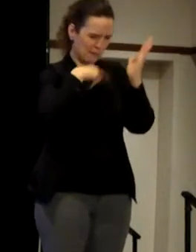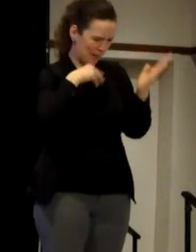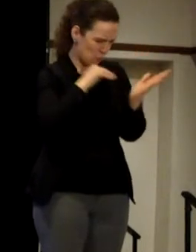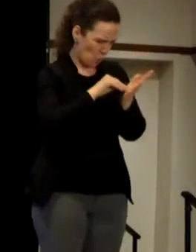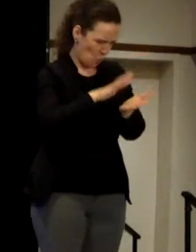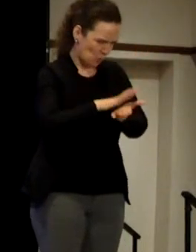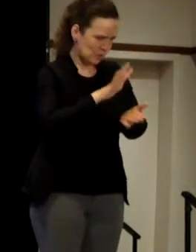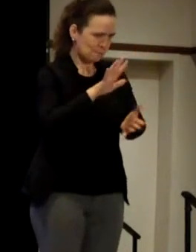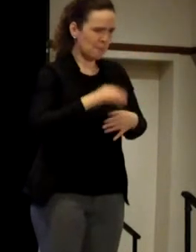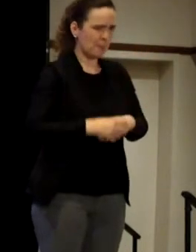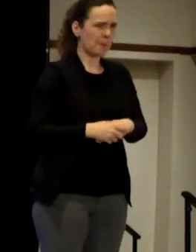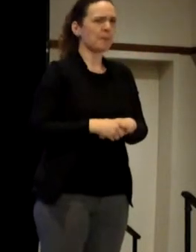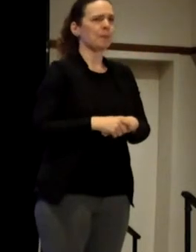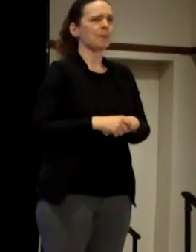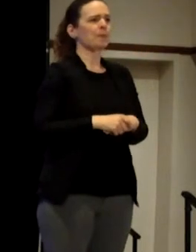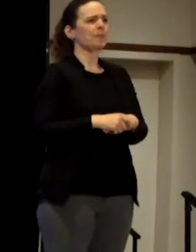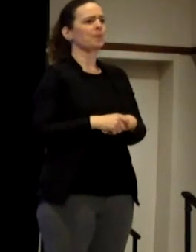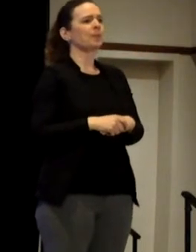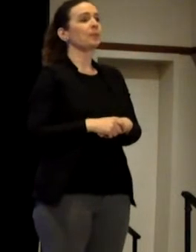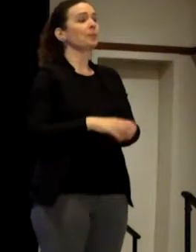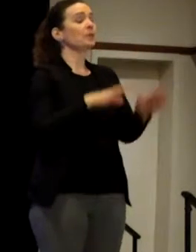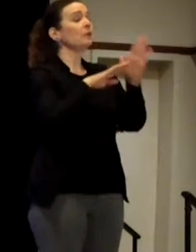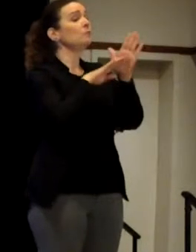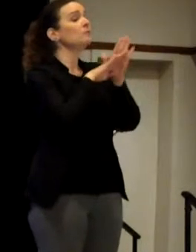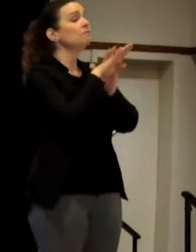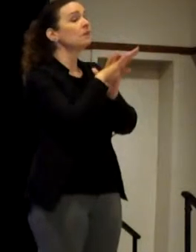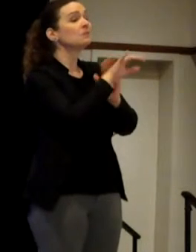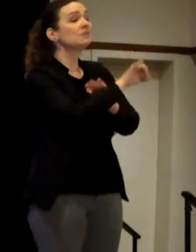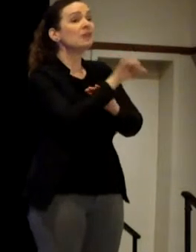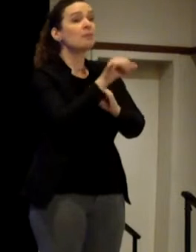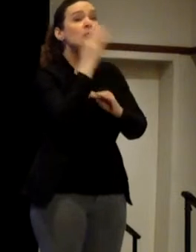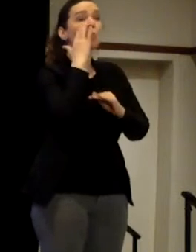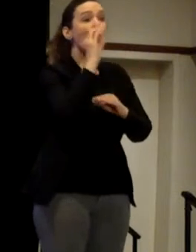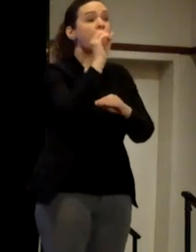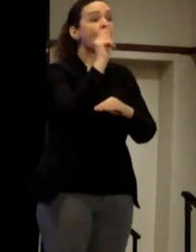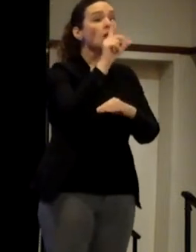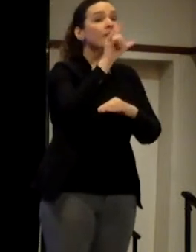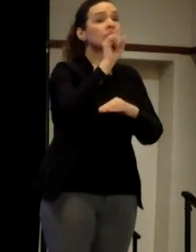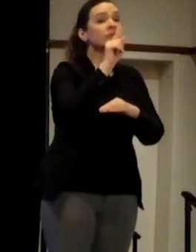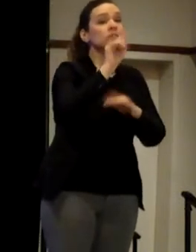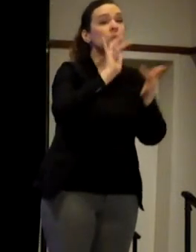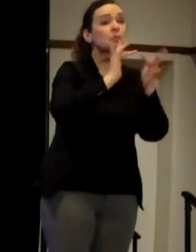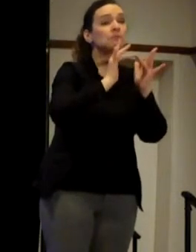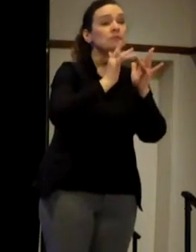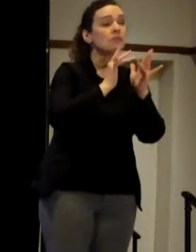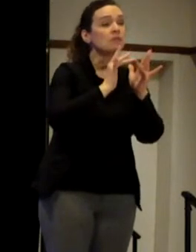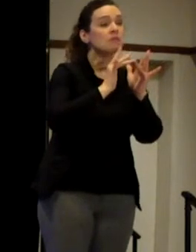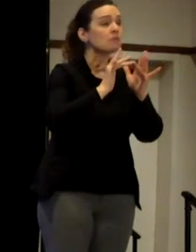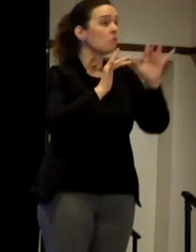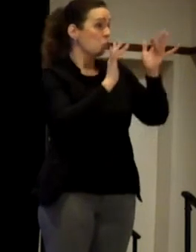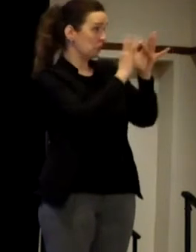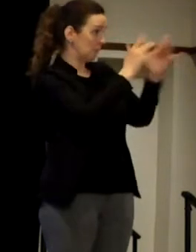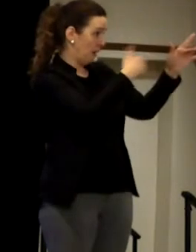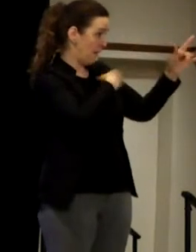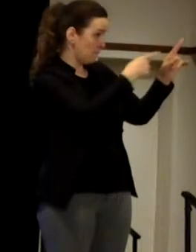We are going to develop, similar to OnList, on our website, a 50-year to 60-year wait